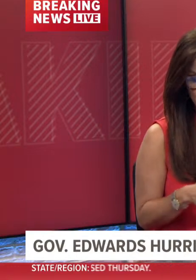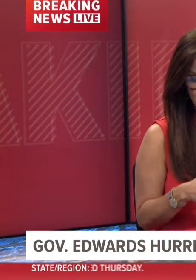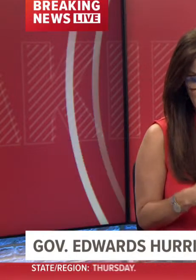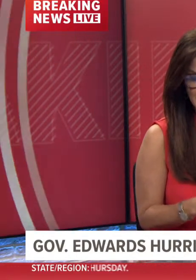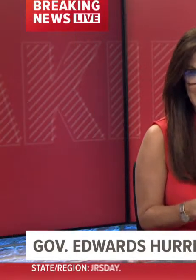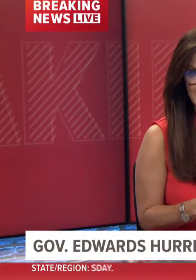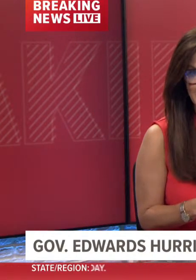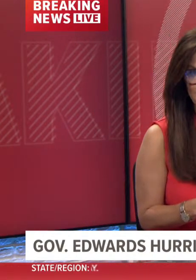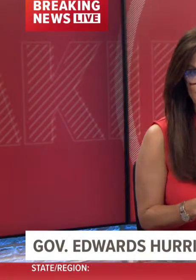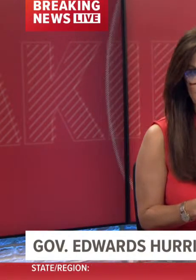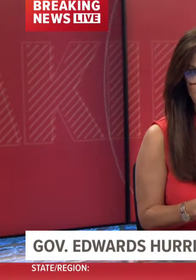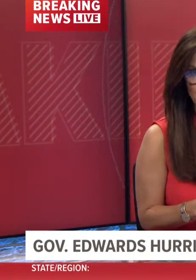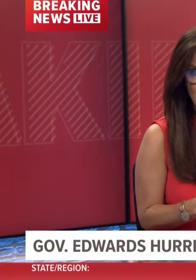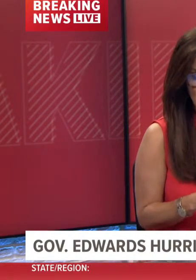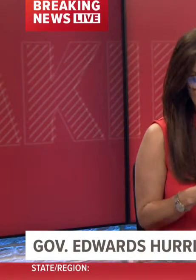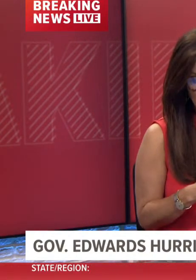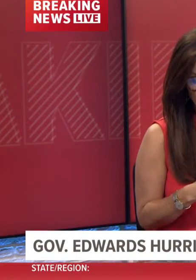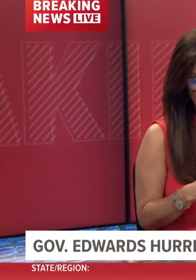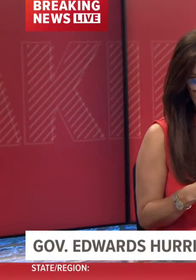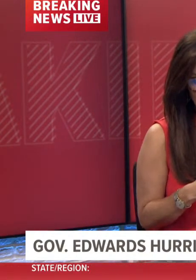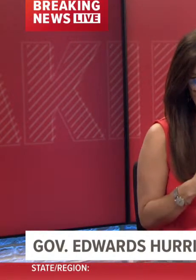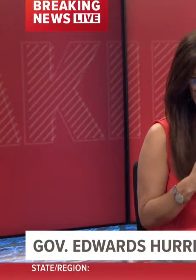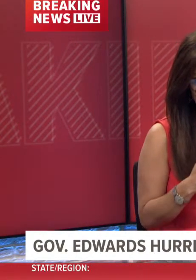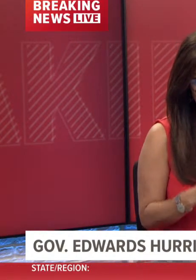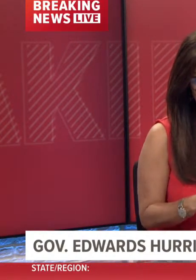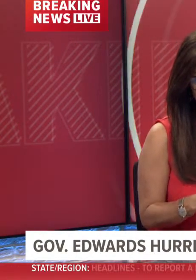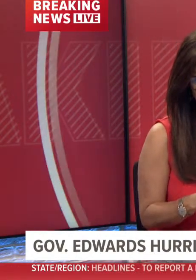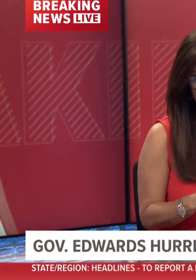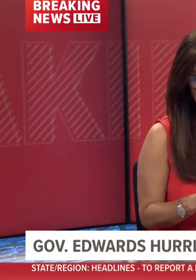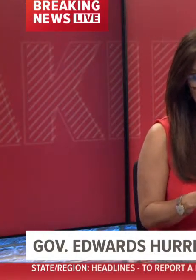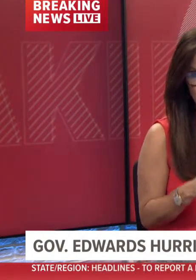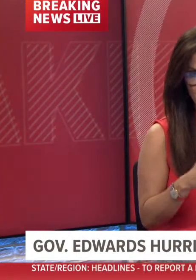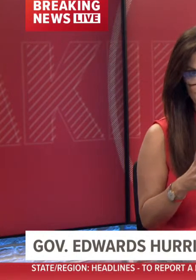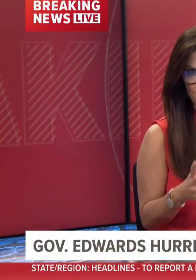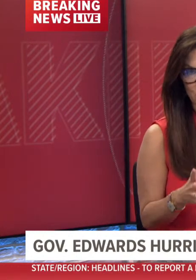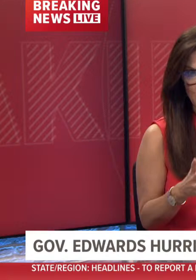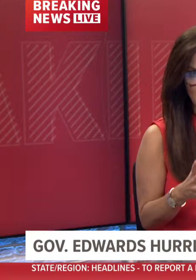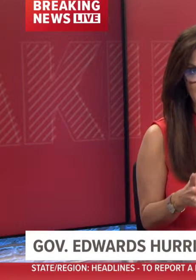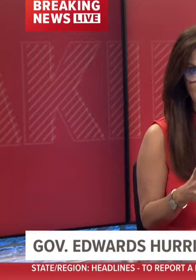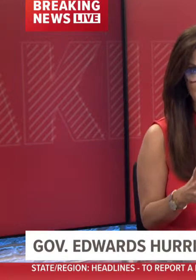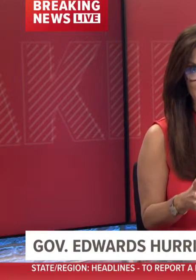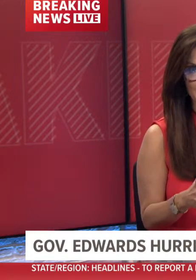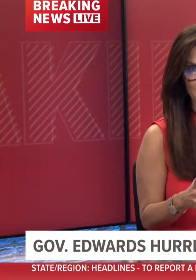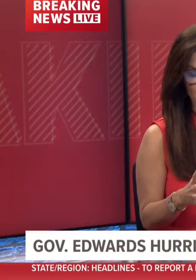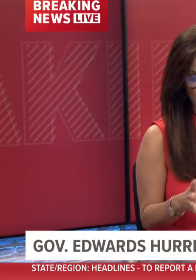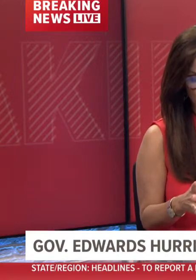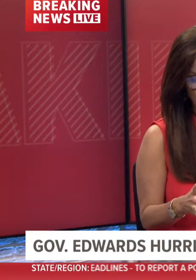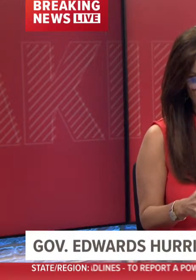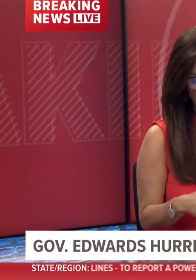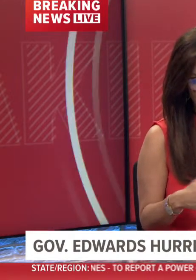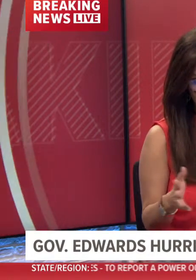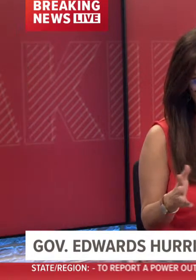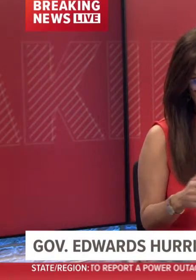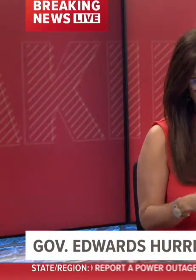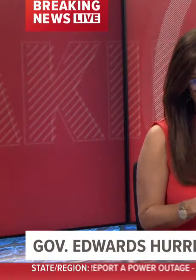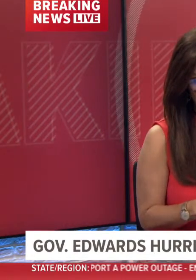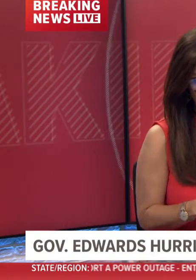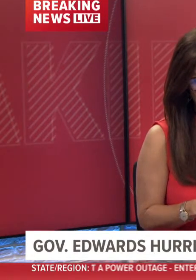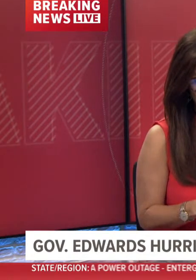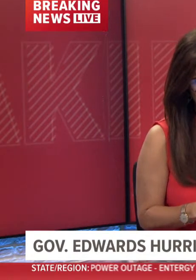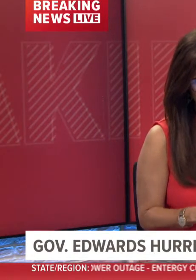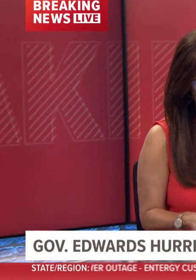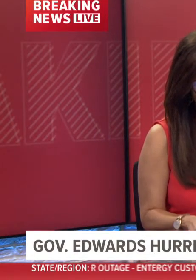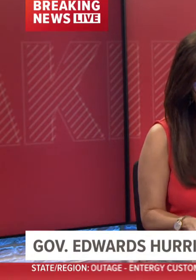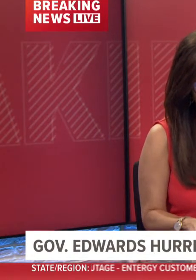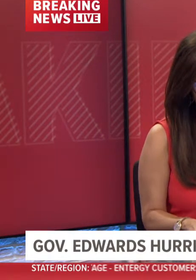the bridge at the I-10 in Lake Charles. It has been dislodged now, and they are just checking on the safety of the bridge before they let traffic